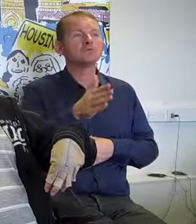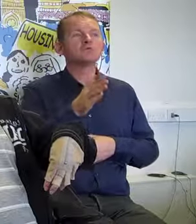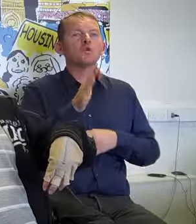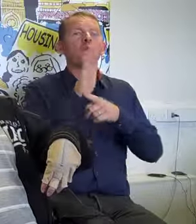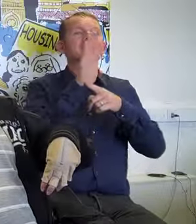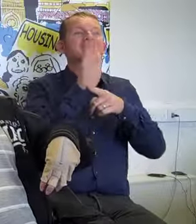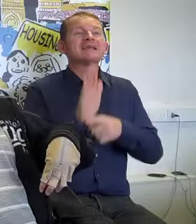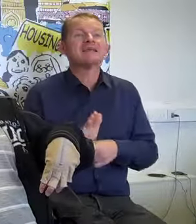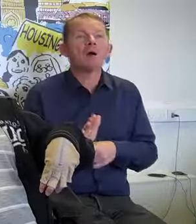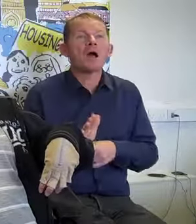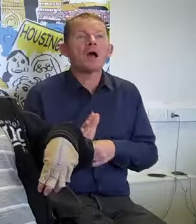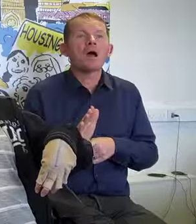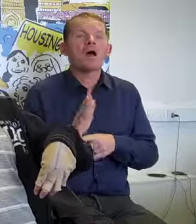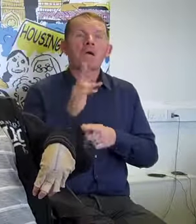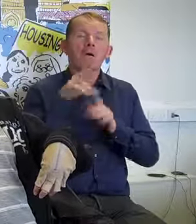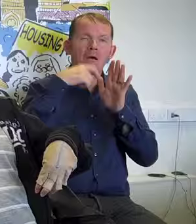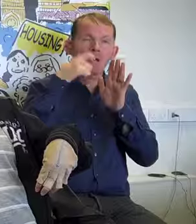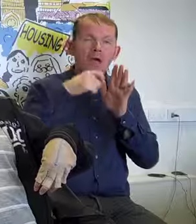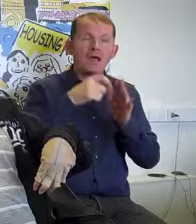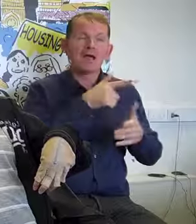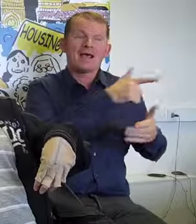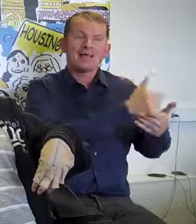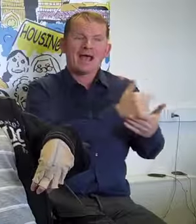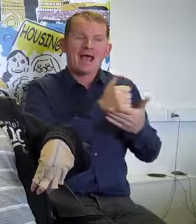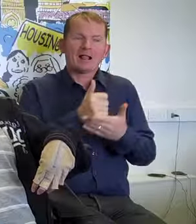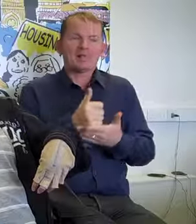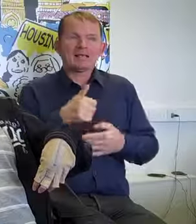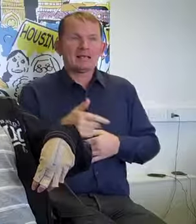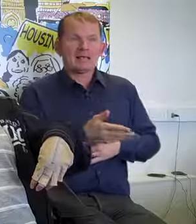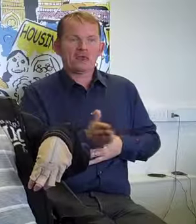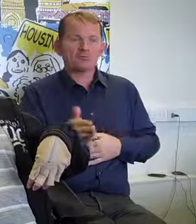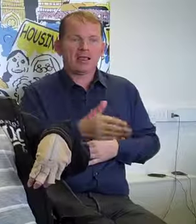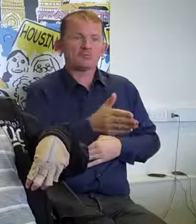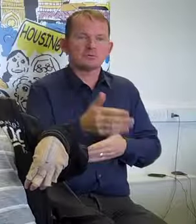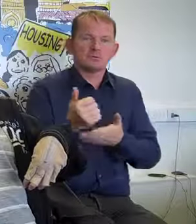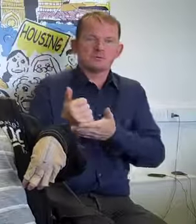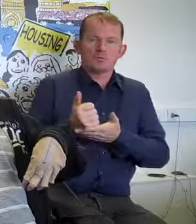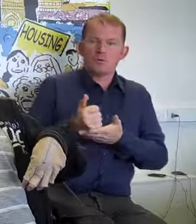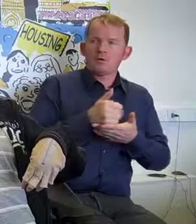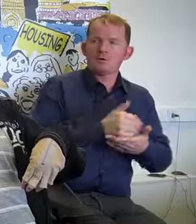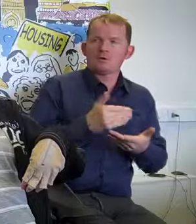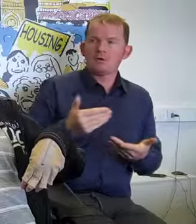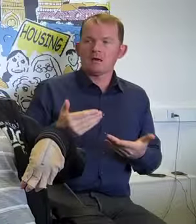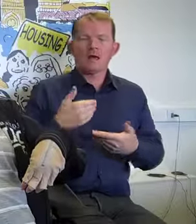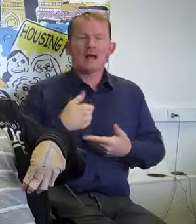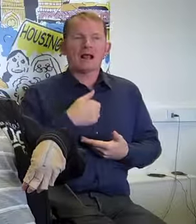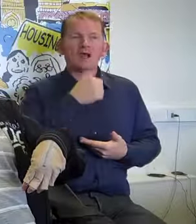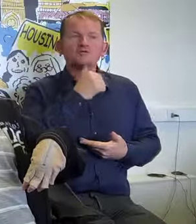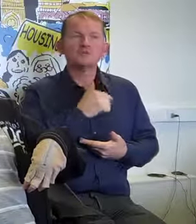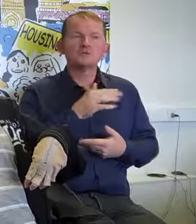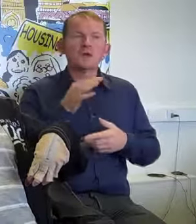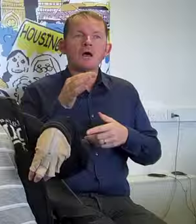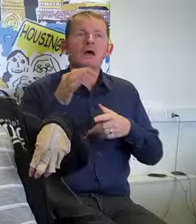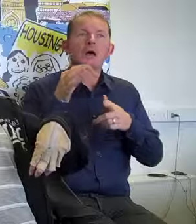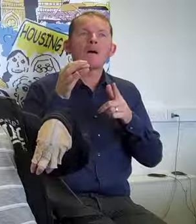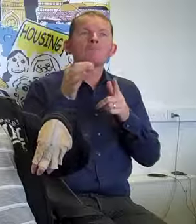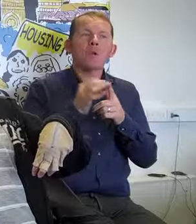help me get around and I'm using public transport a lot more now.